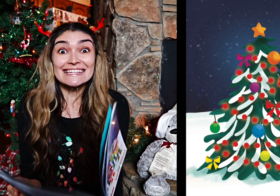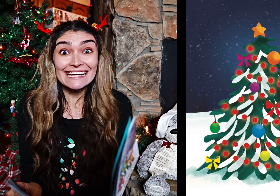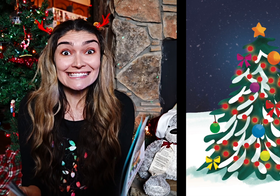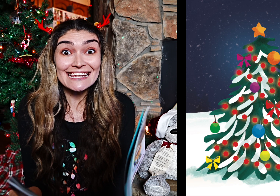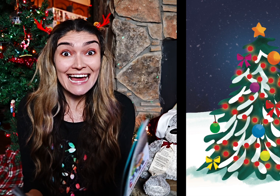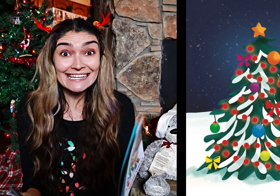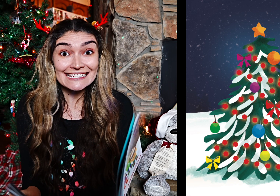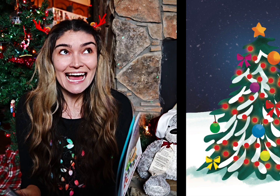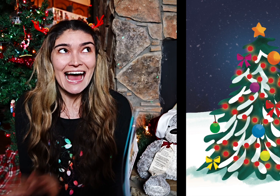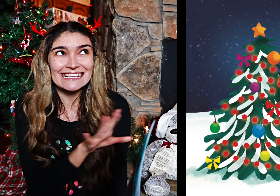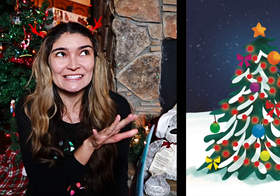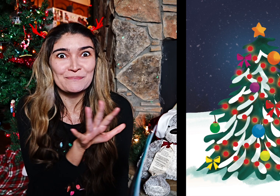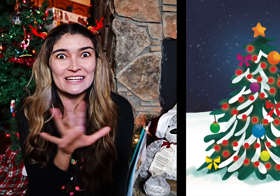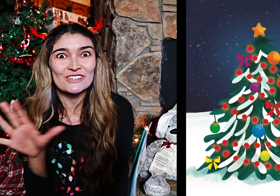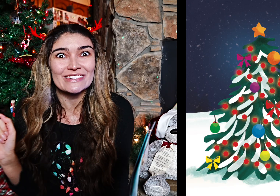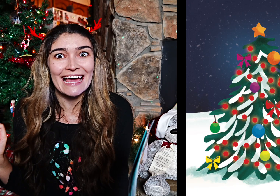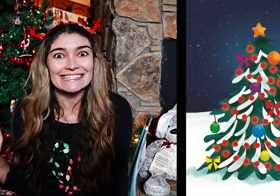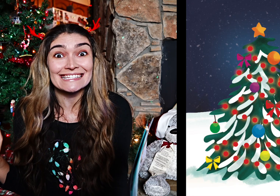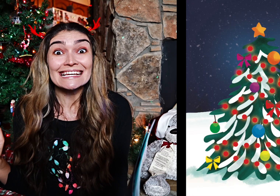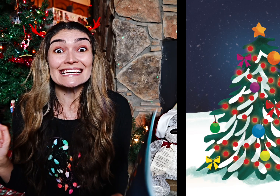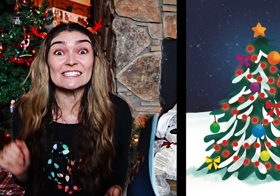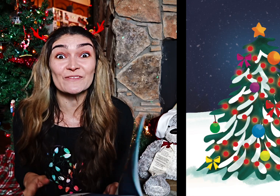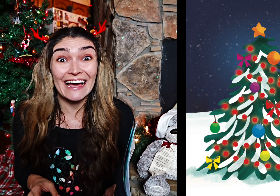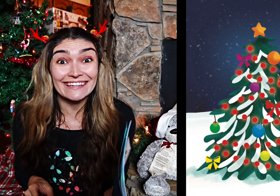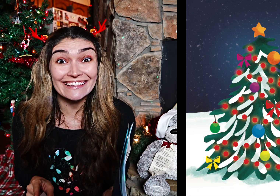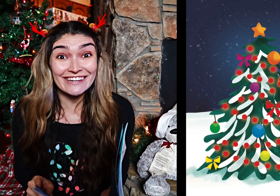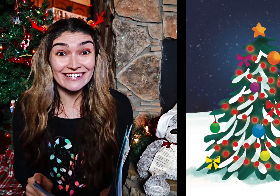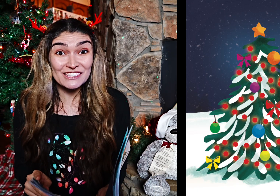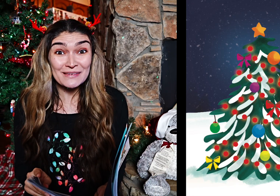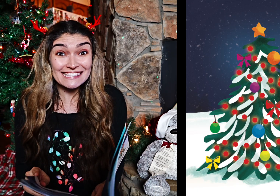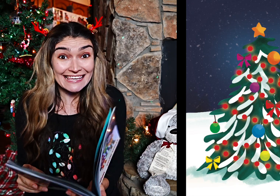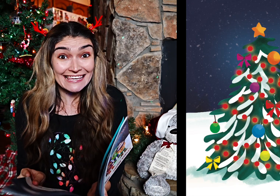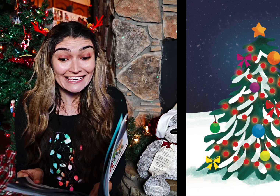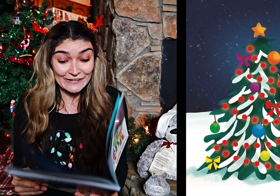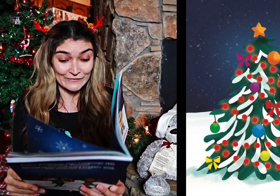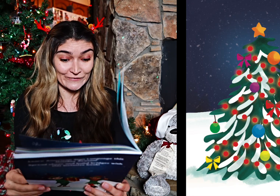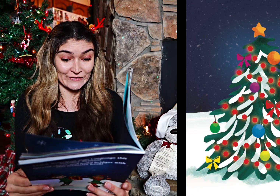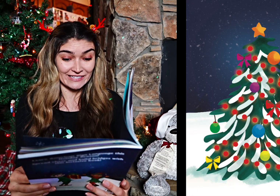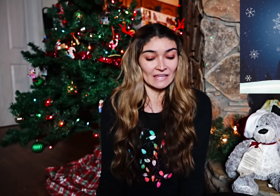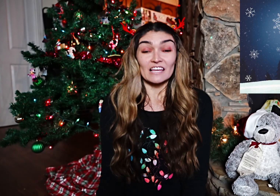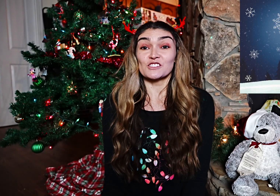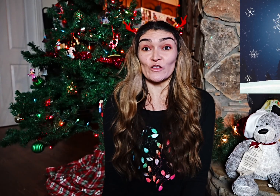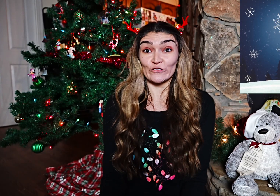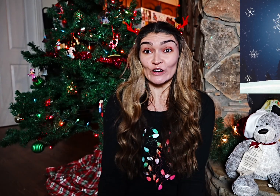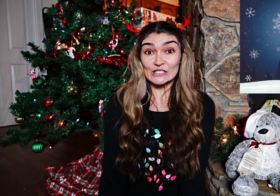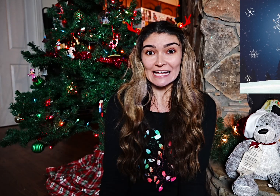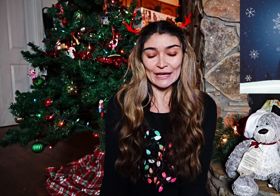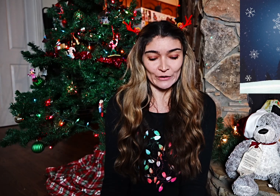Tonight's the night, a special night. It's finally Christmas Eve. So the first sign we're